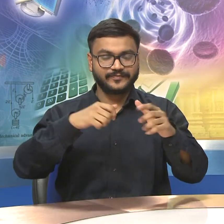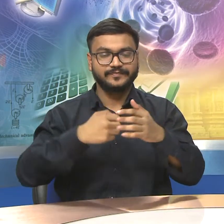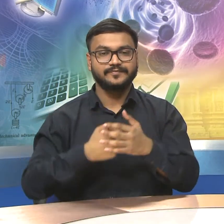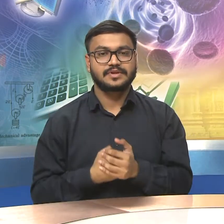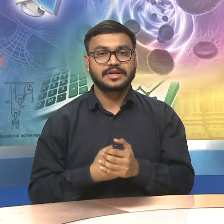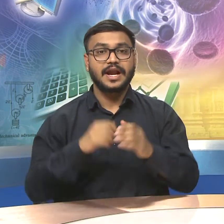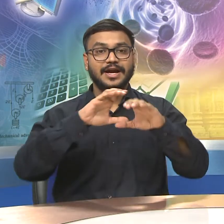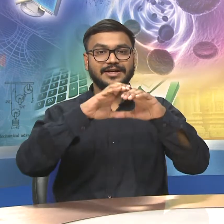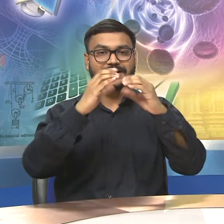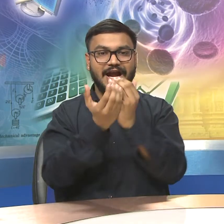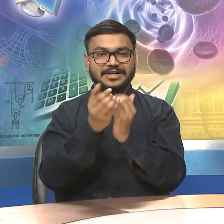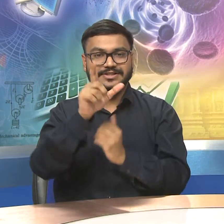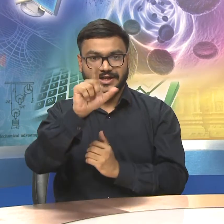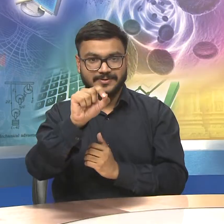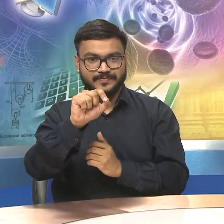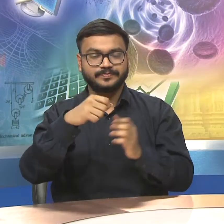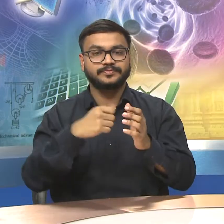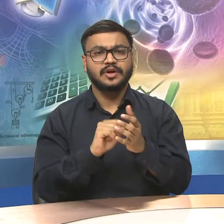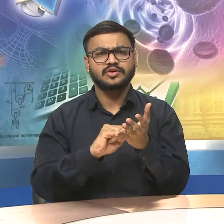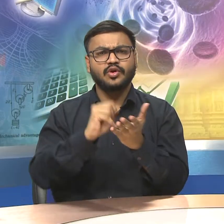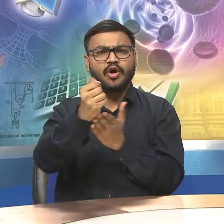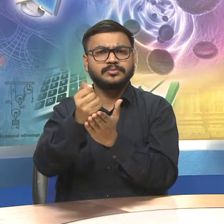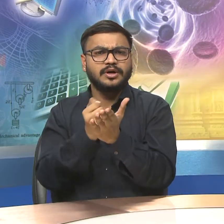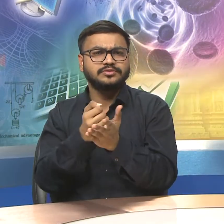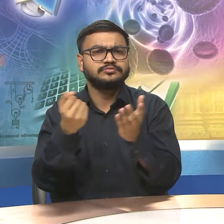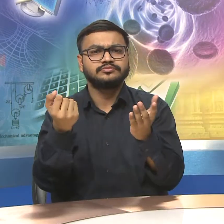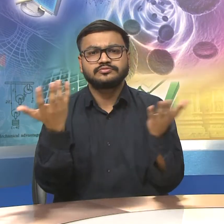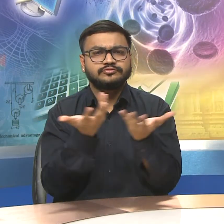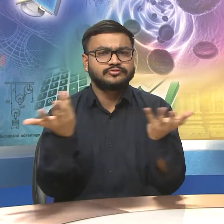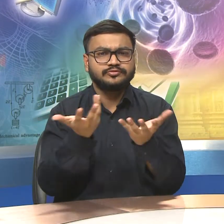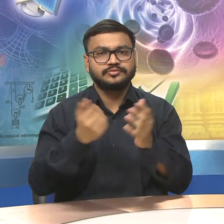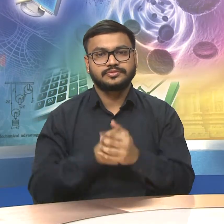Welcome to the NIOS live classes, secondary class.